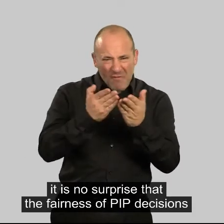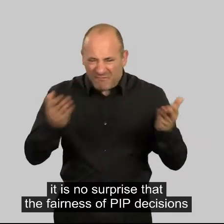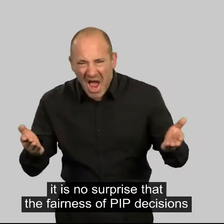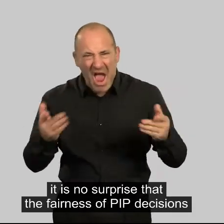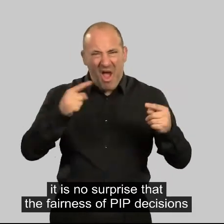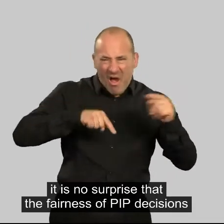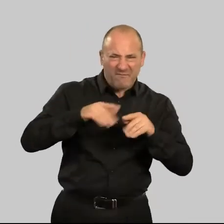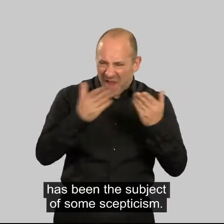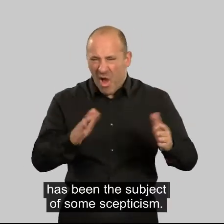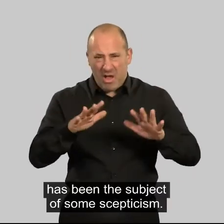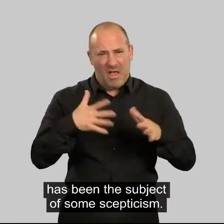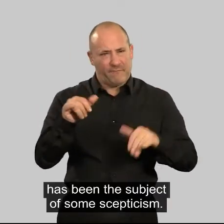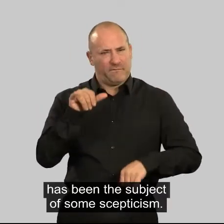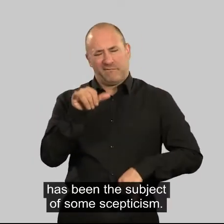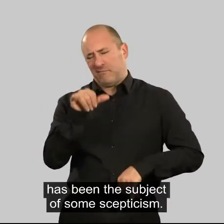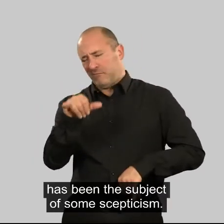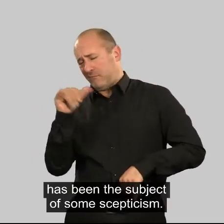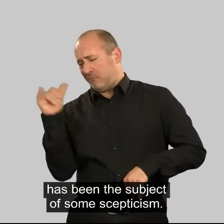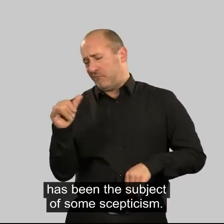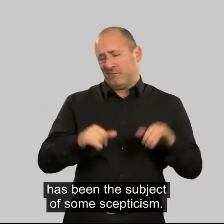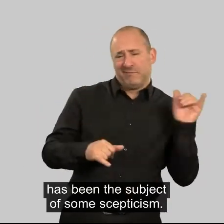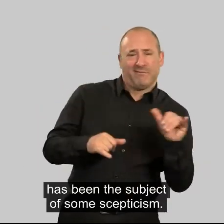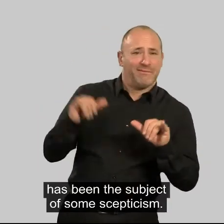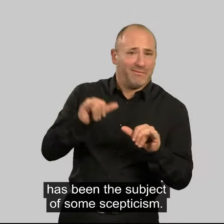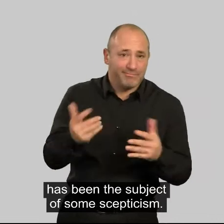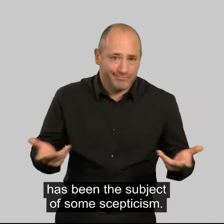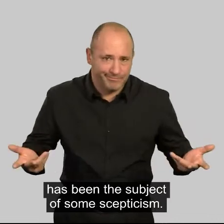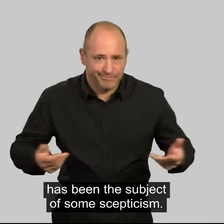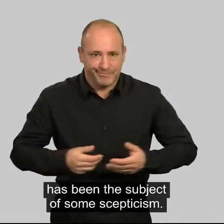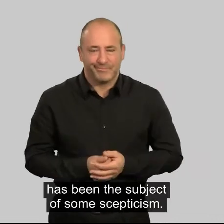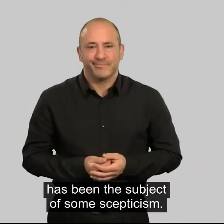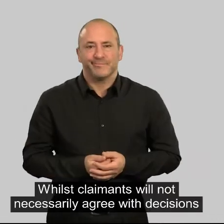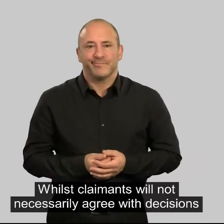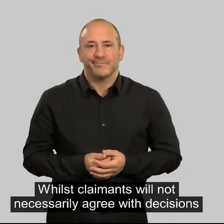fairness of PIP decisions has been the subject of some scepticism.